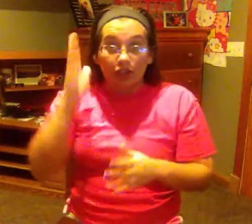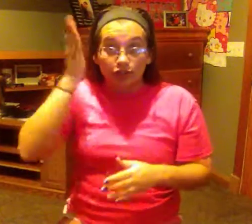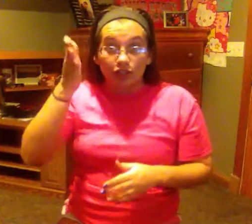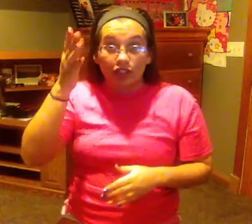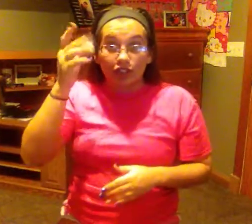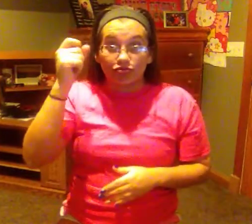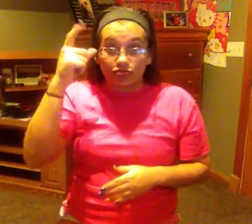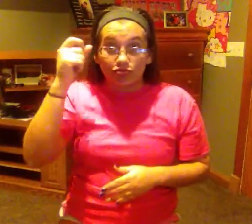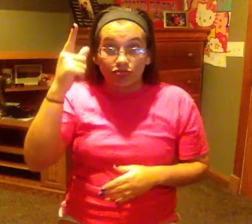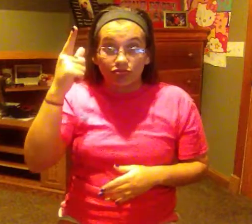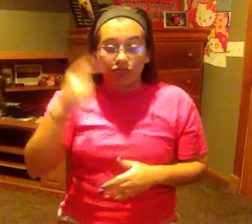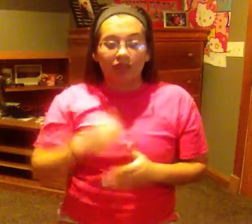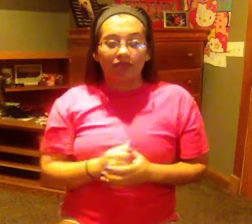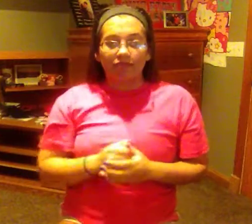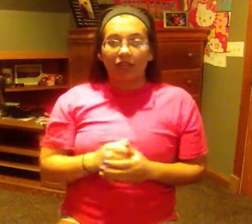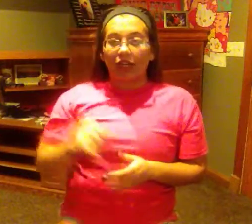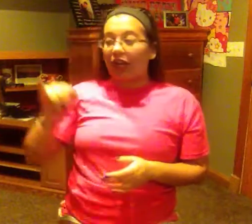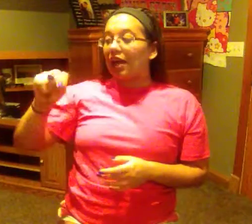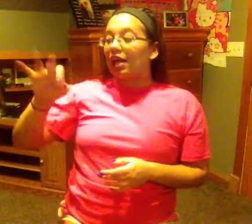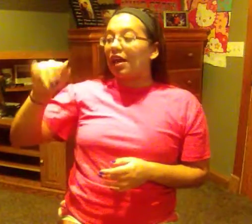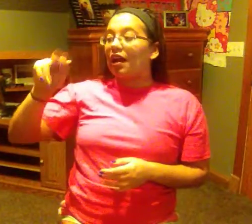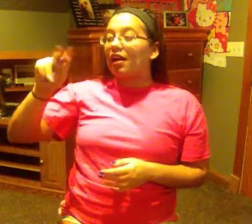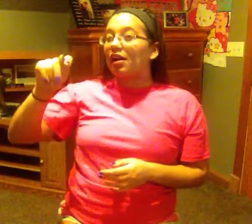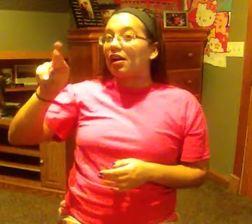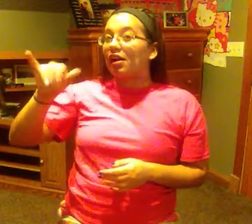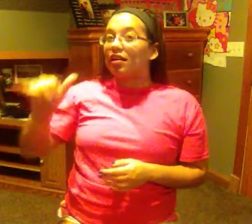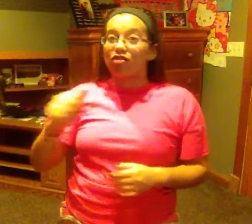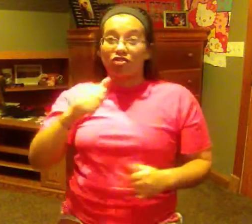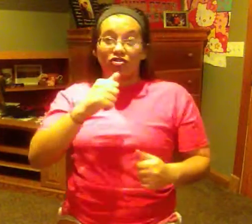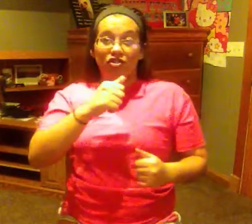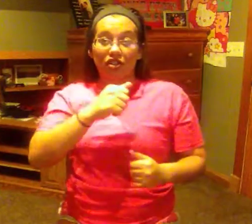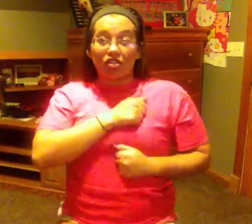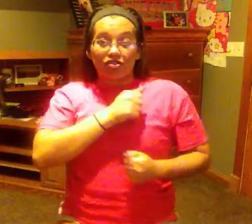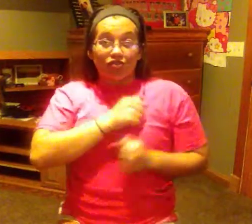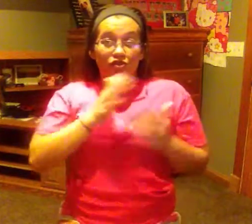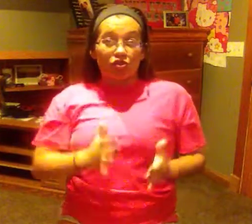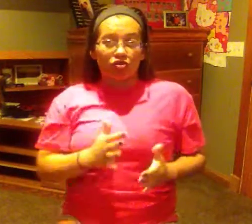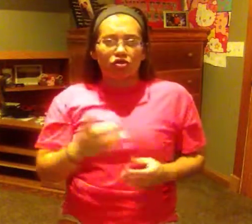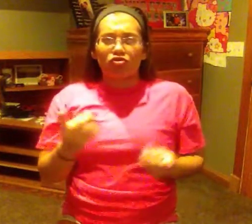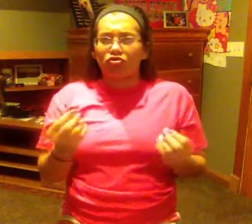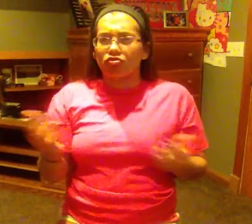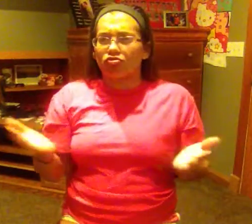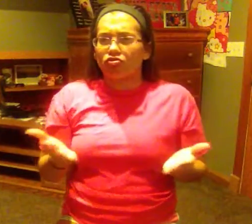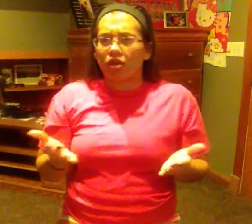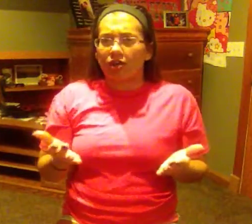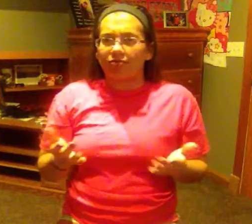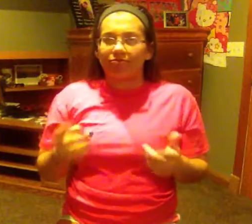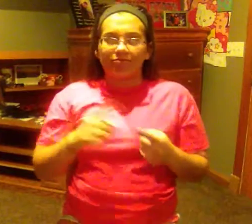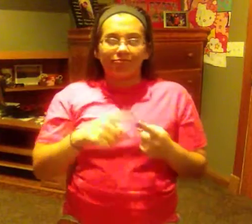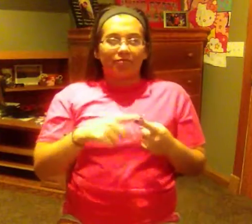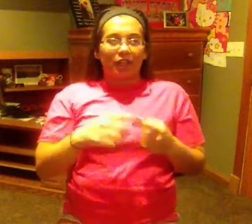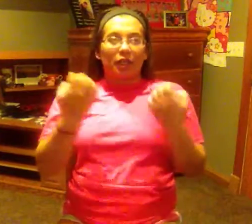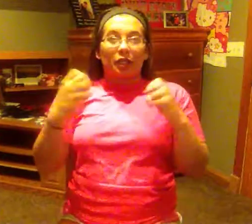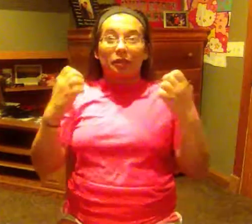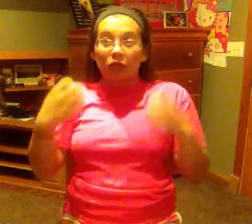Infantry soldiers also train to serve their communities in the event of emergencies and natural disasters. Like all men and women of the National